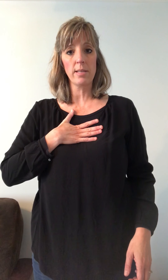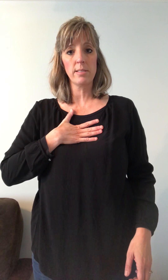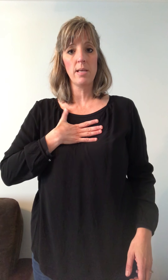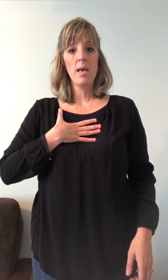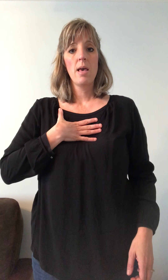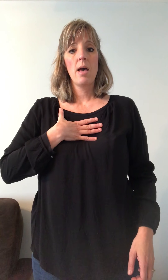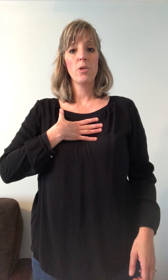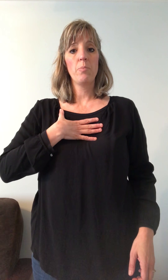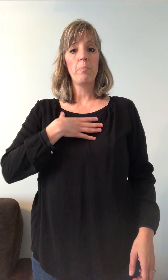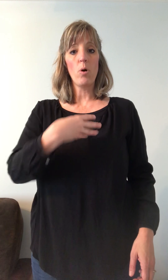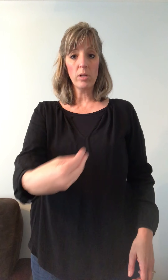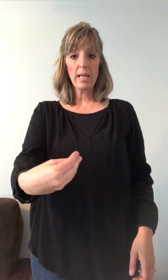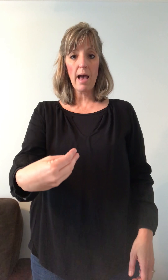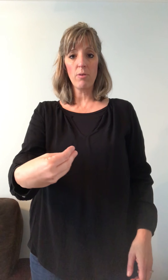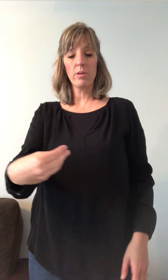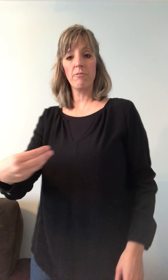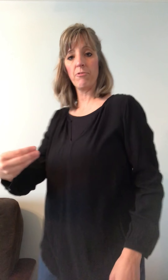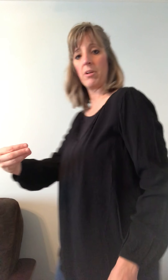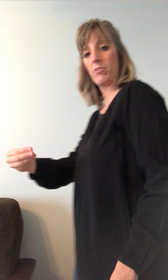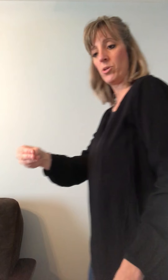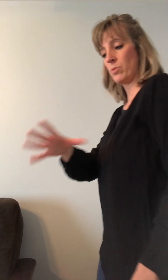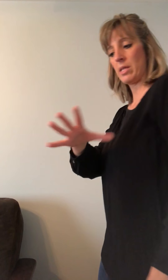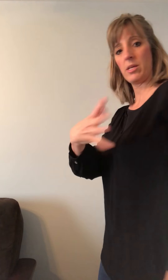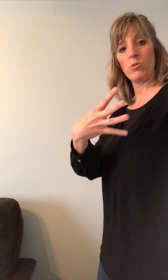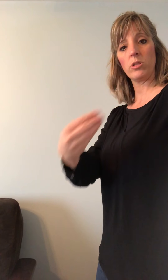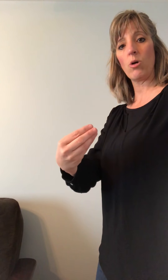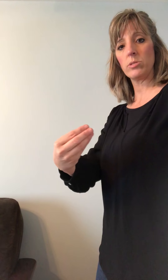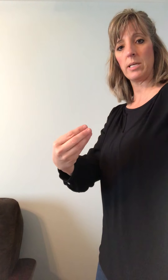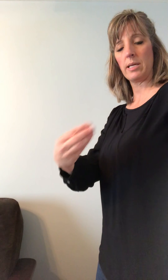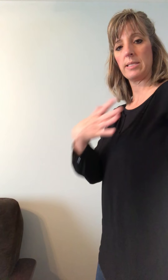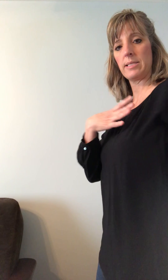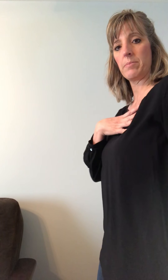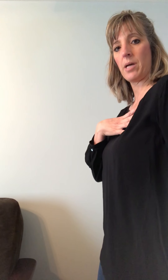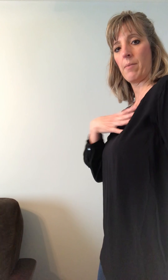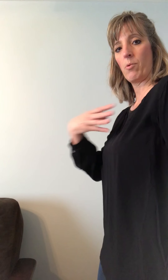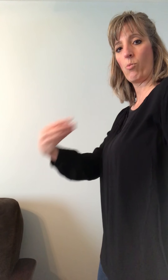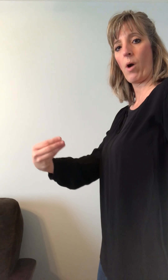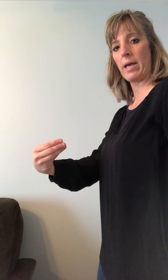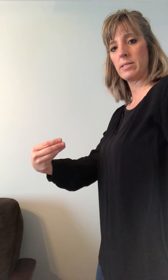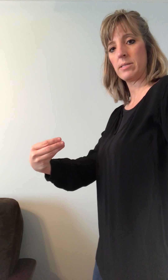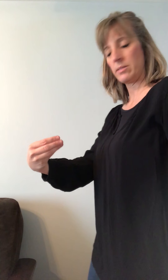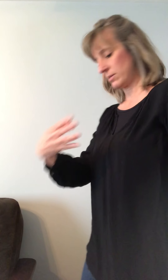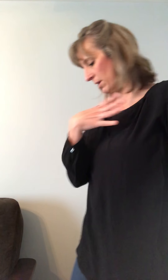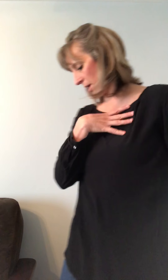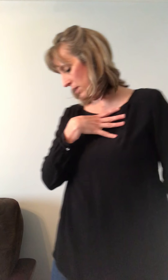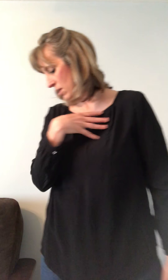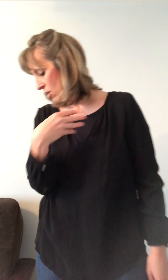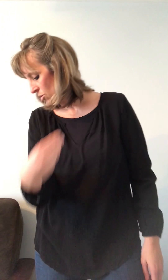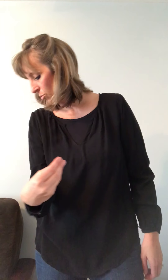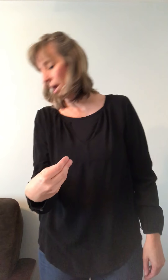chest, and you pull it out in front of you, and then you close it at the same time. White, okay?